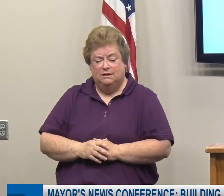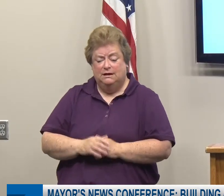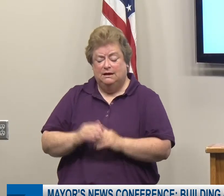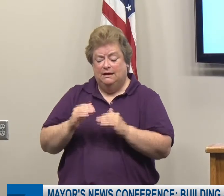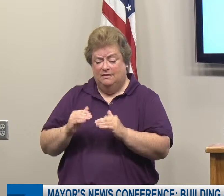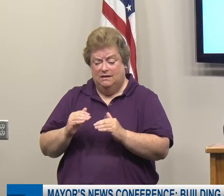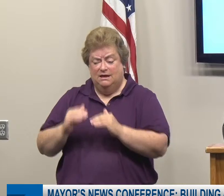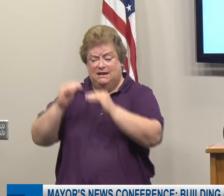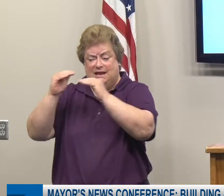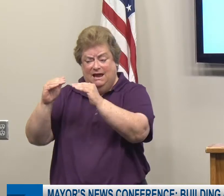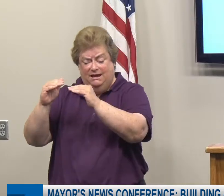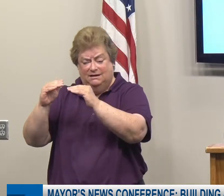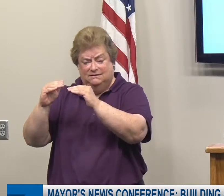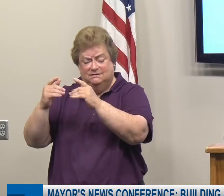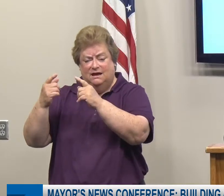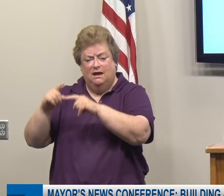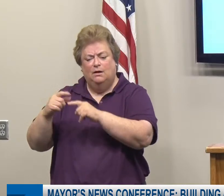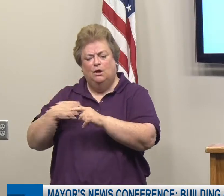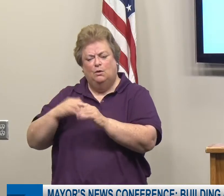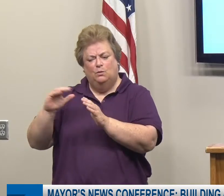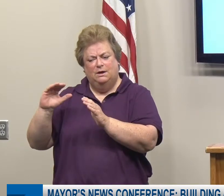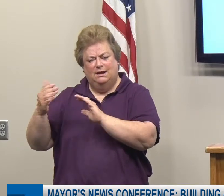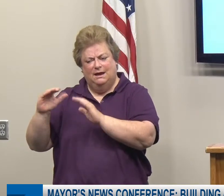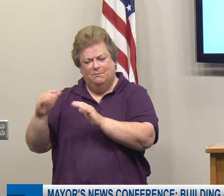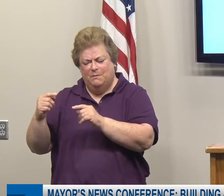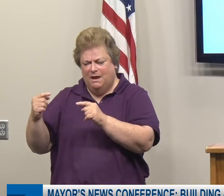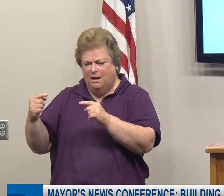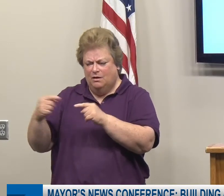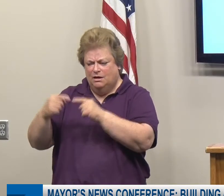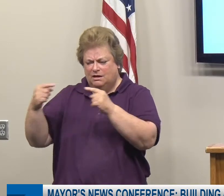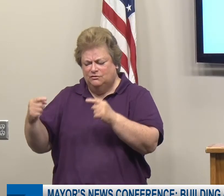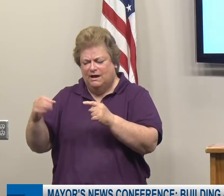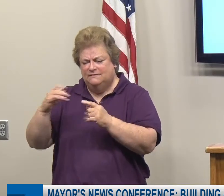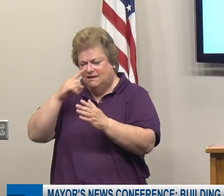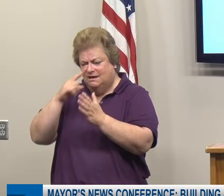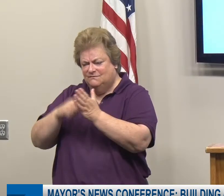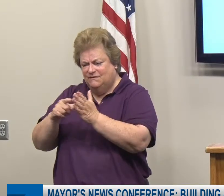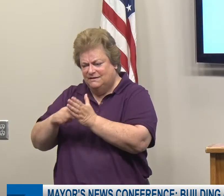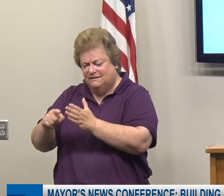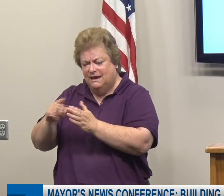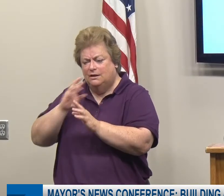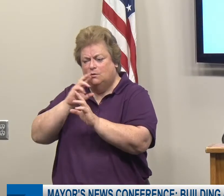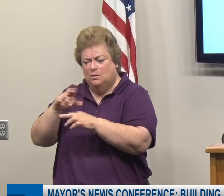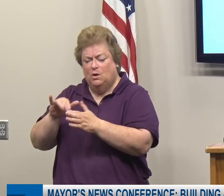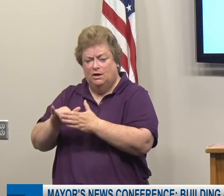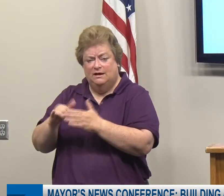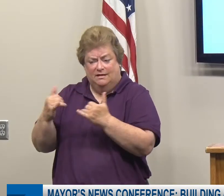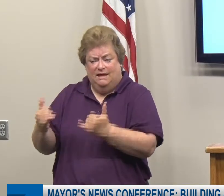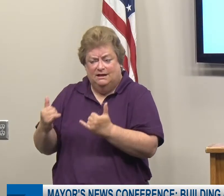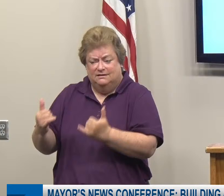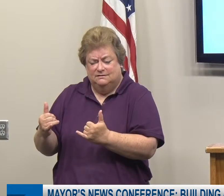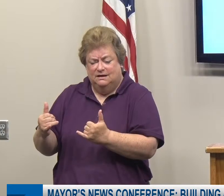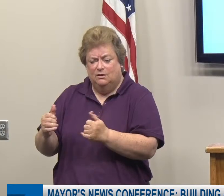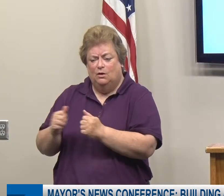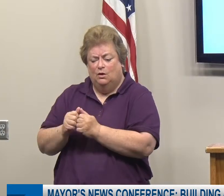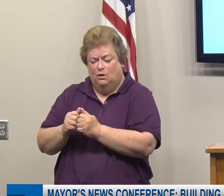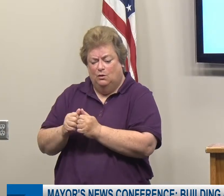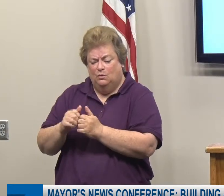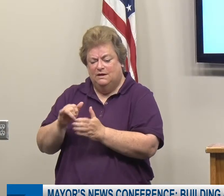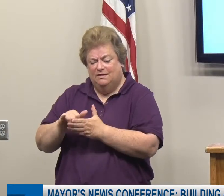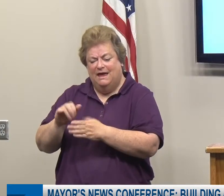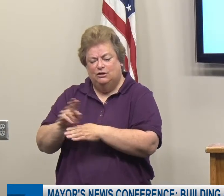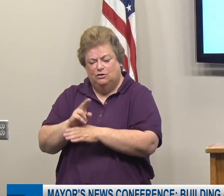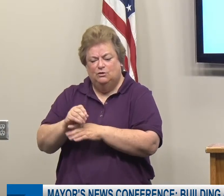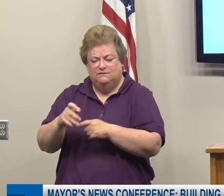to this is comparing and contrasting the investigative reports that exist in partnership with these use of